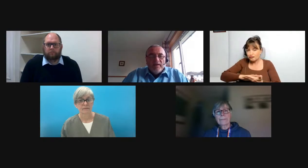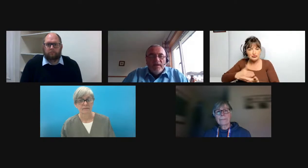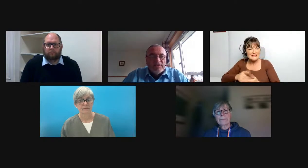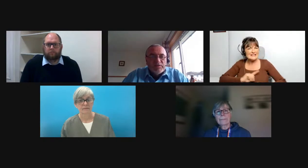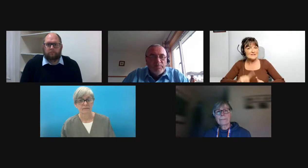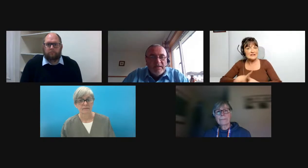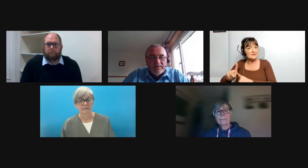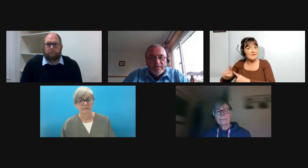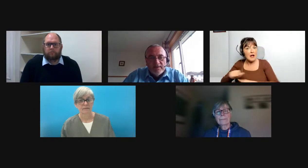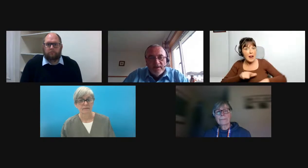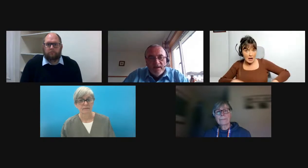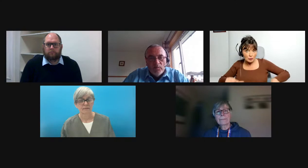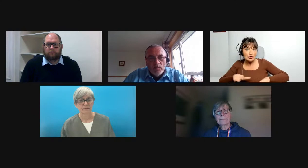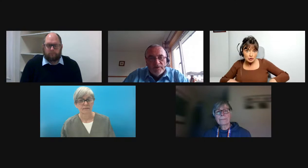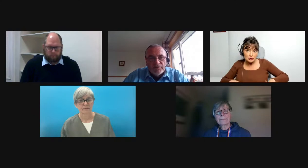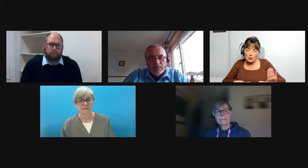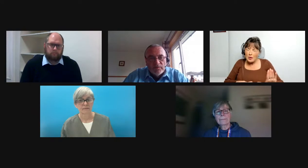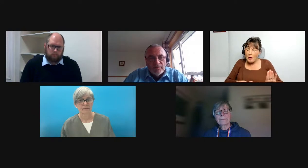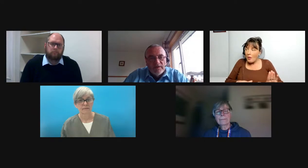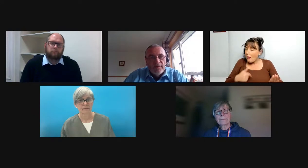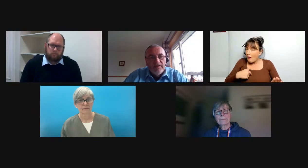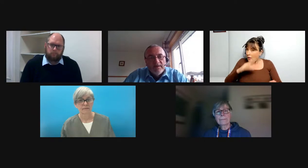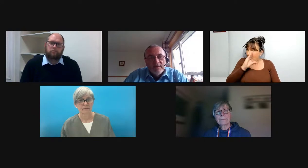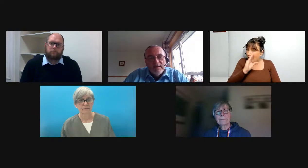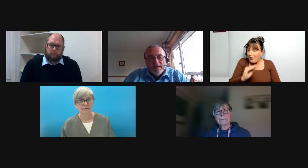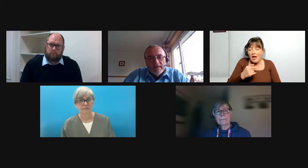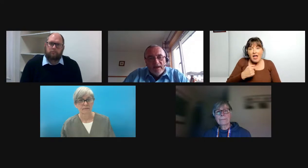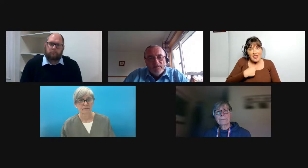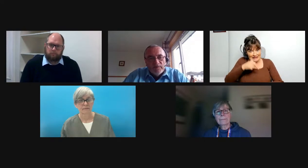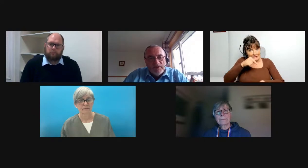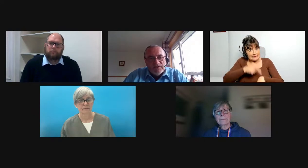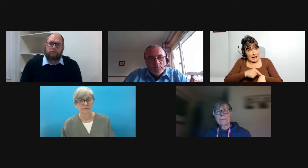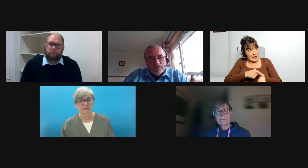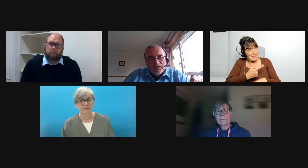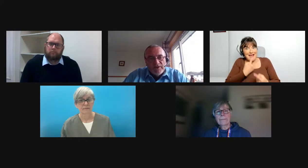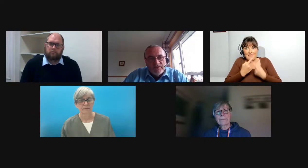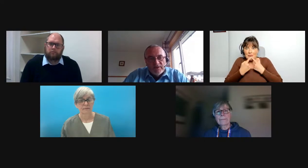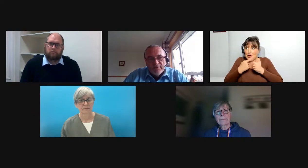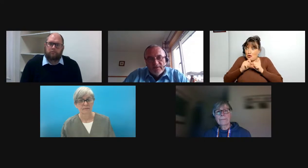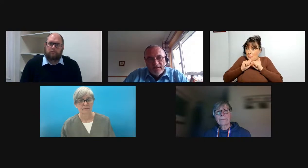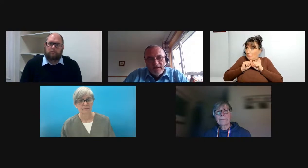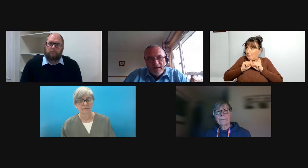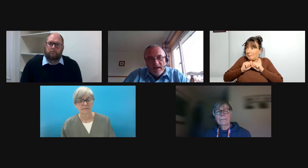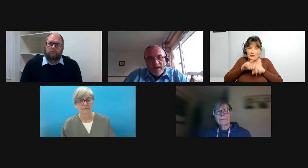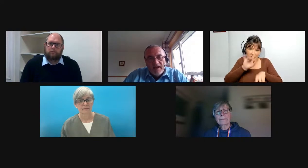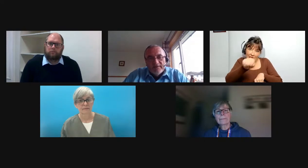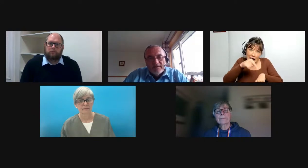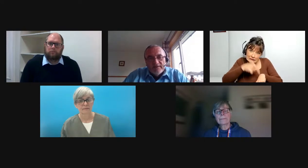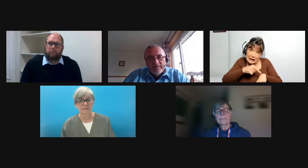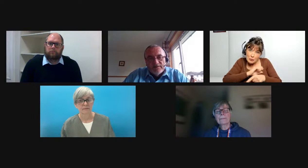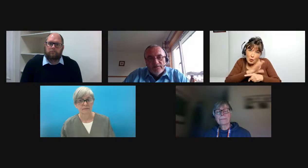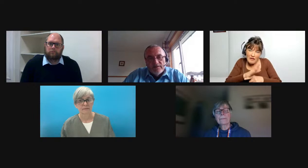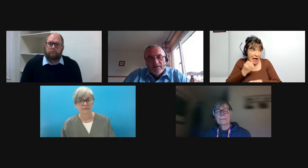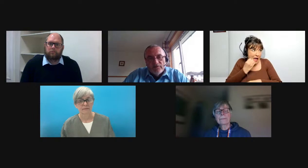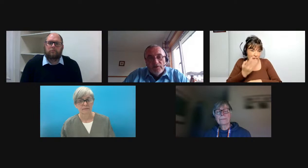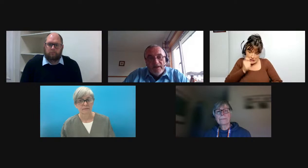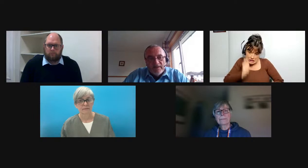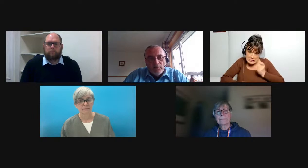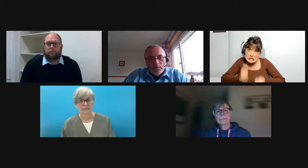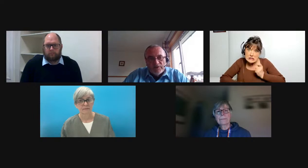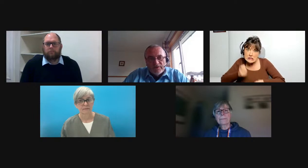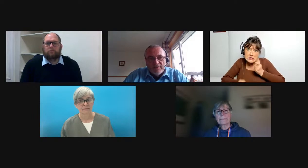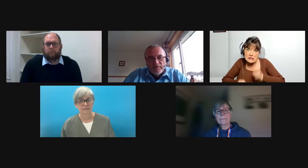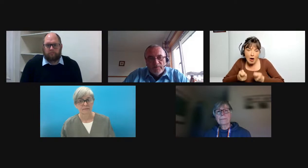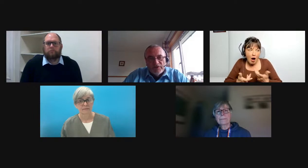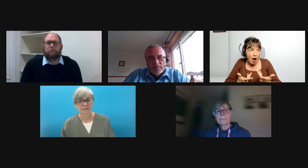The speed at which the information was changing and the rate